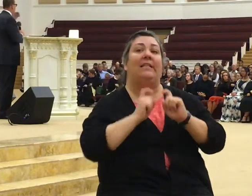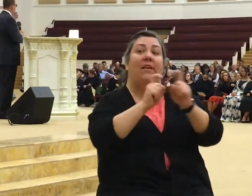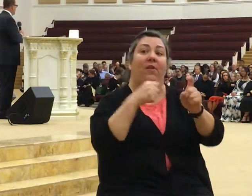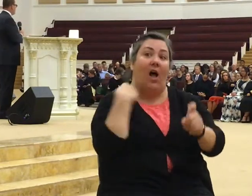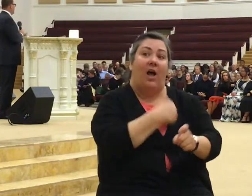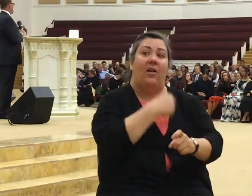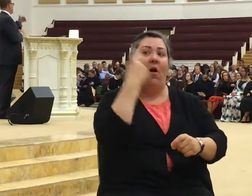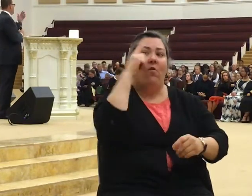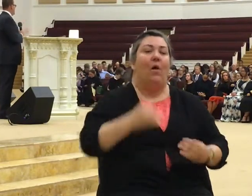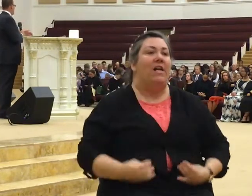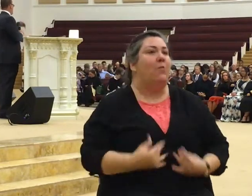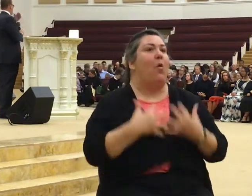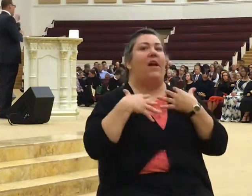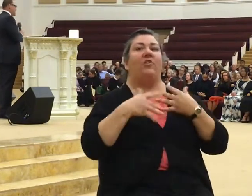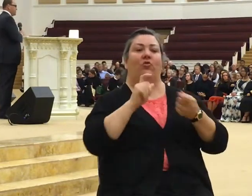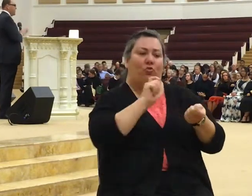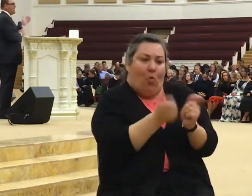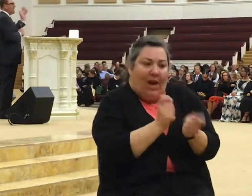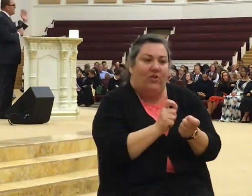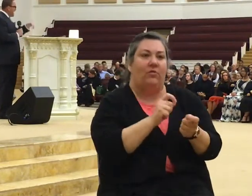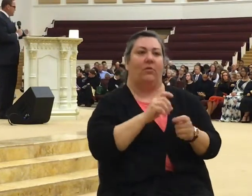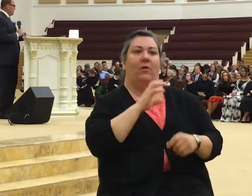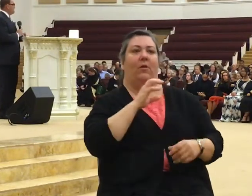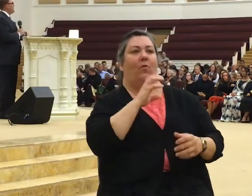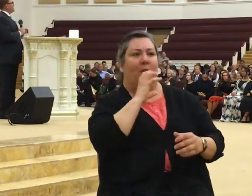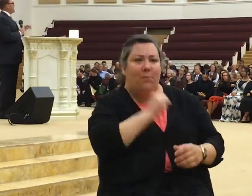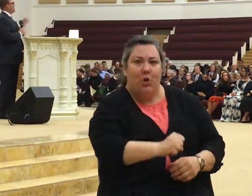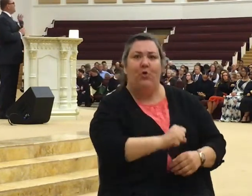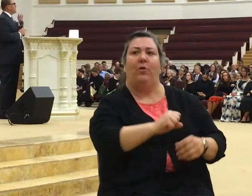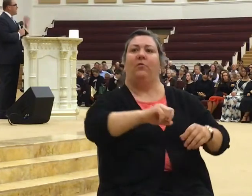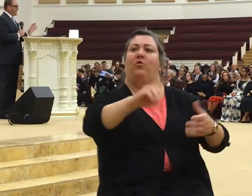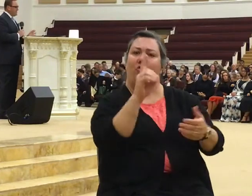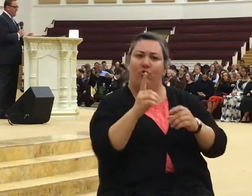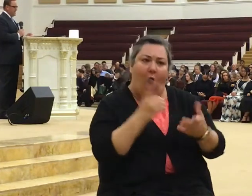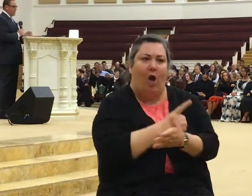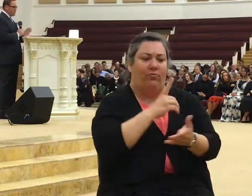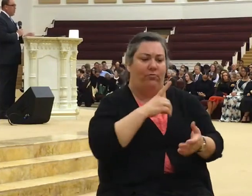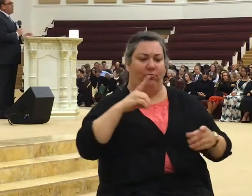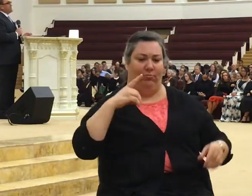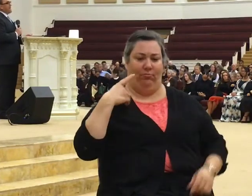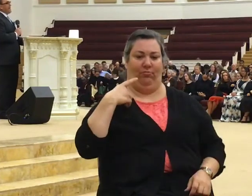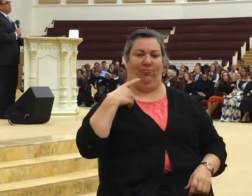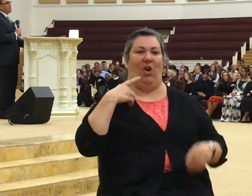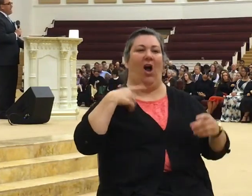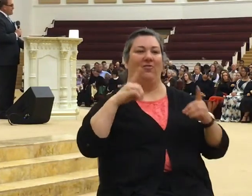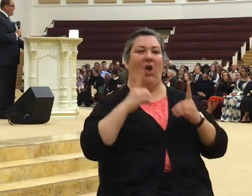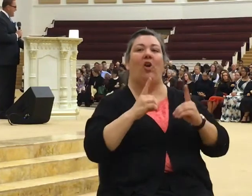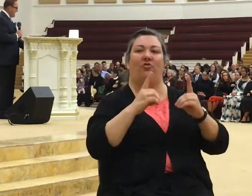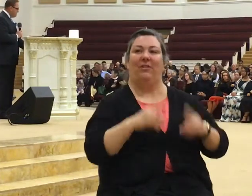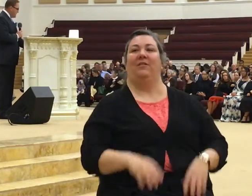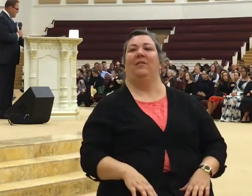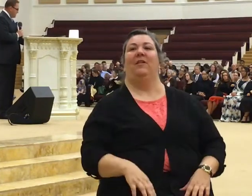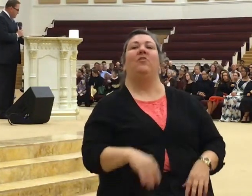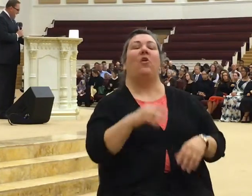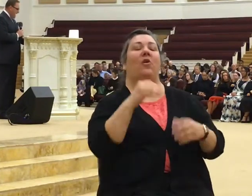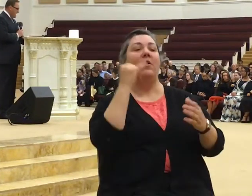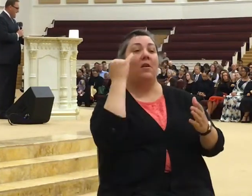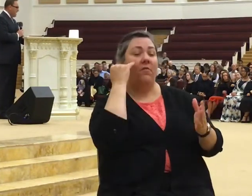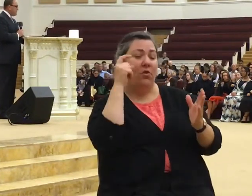and for direction and rebuke and correction and doctrine. So we're to look at these stories like we read tonight